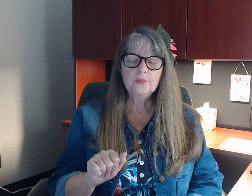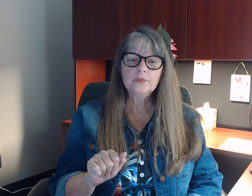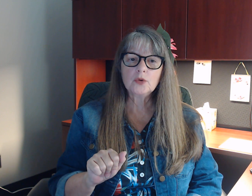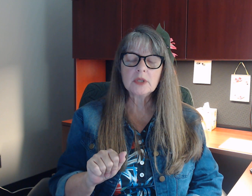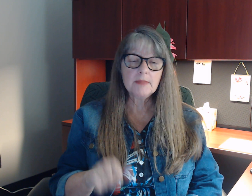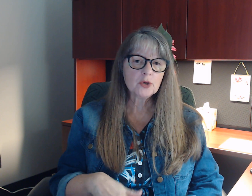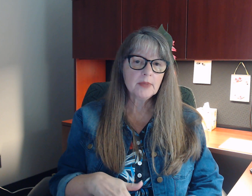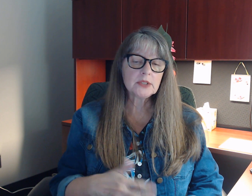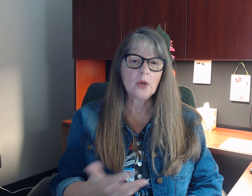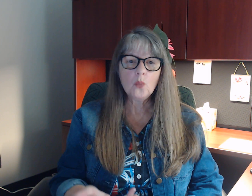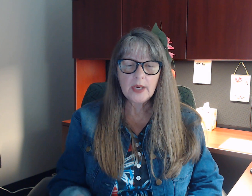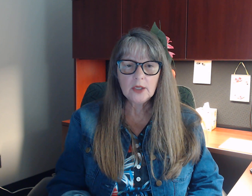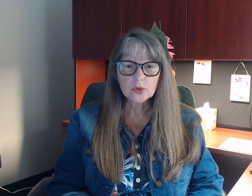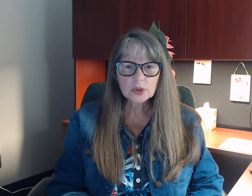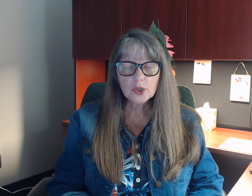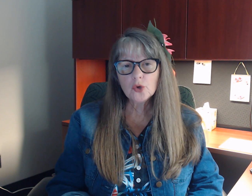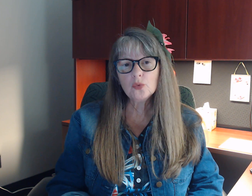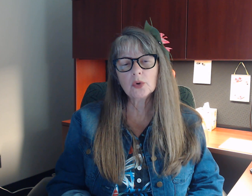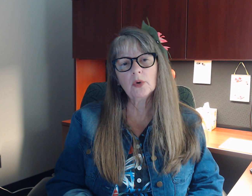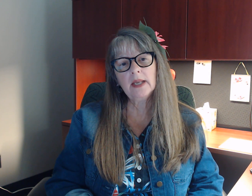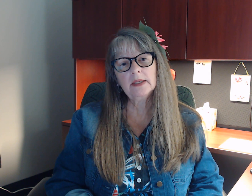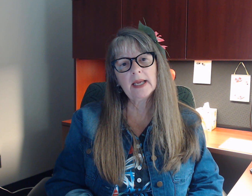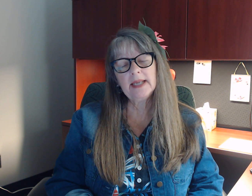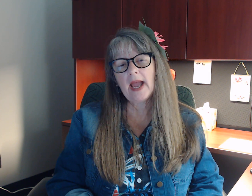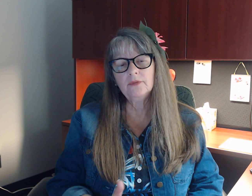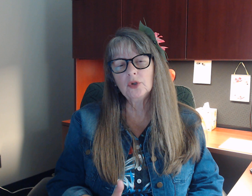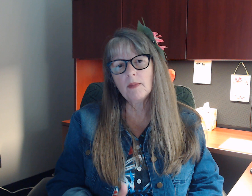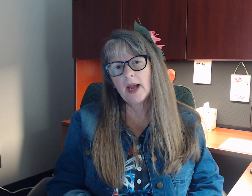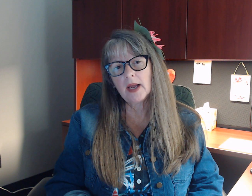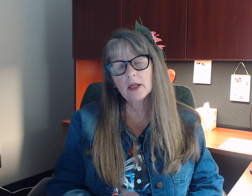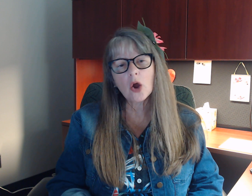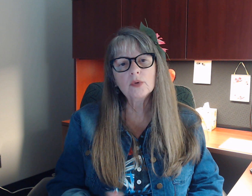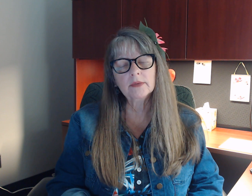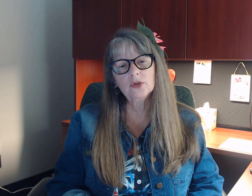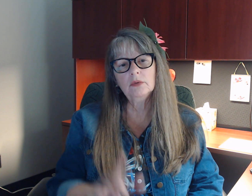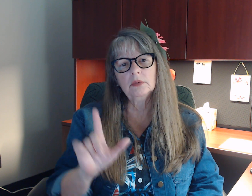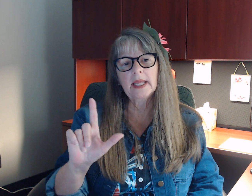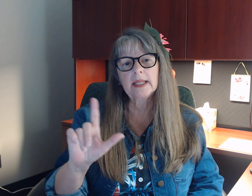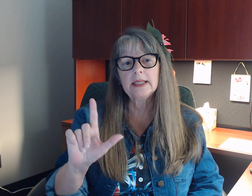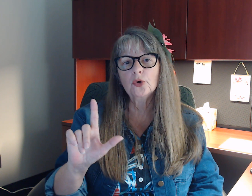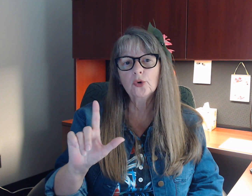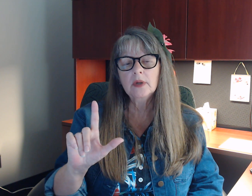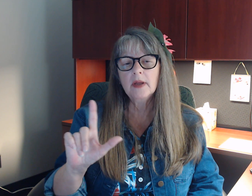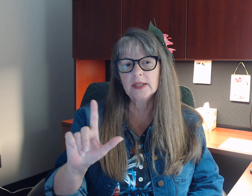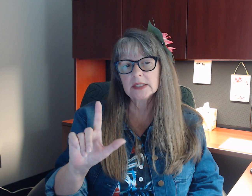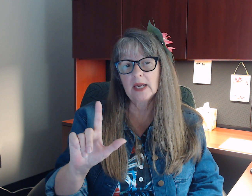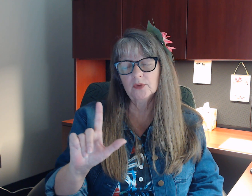Those are the measurements that we usually use. And like now, if you go buy Coke, they do like a liter, and that's a sign for